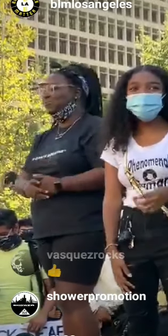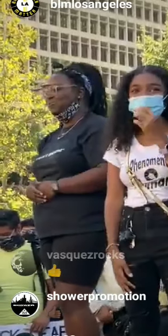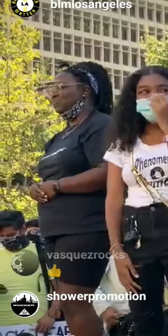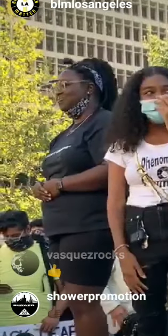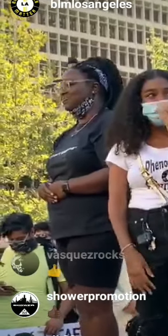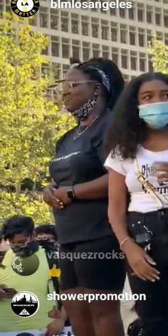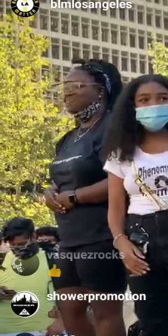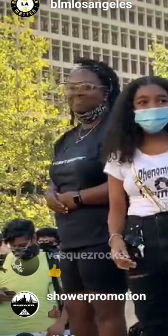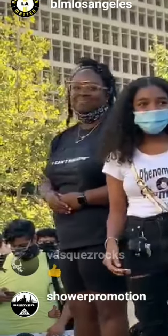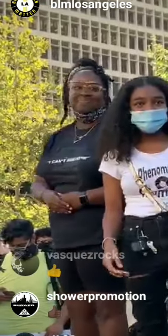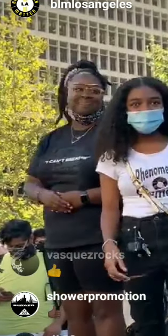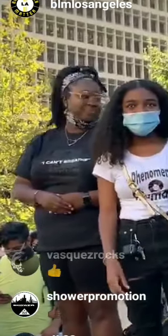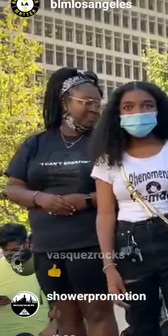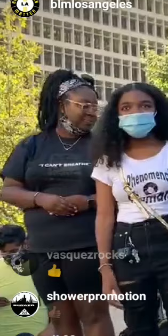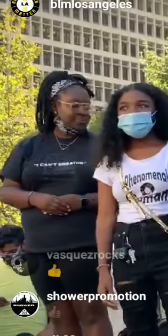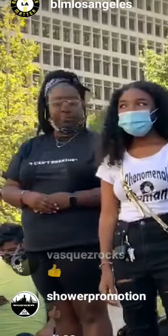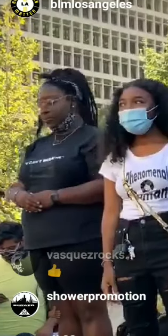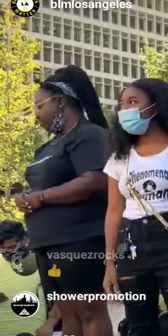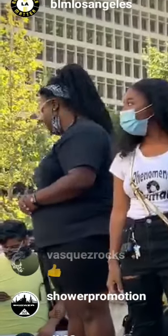So she's going to share some of her work.